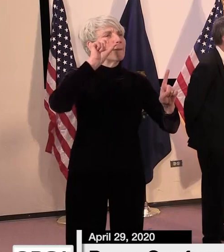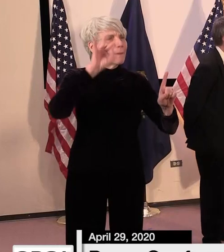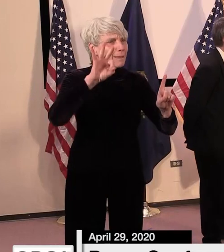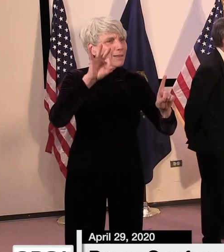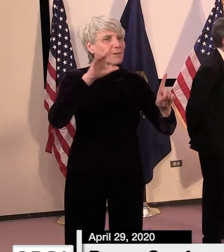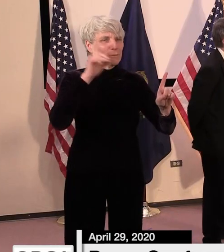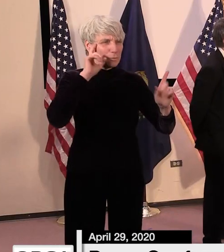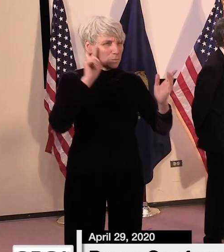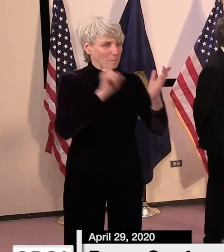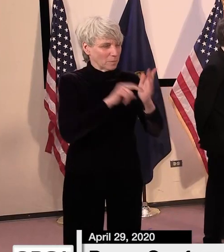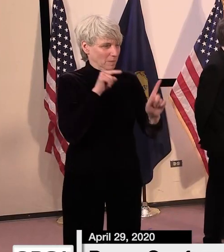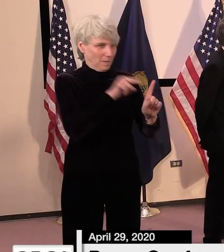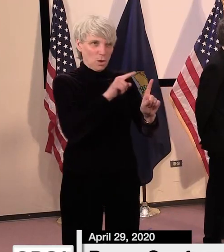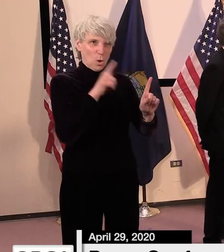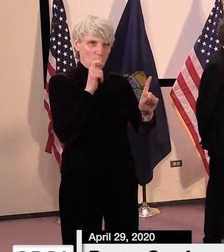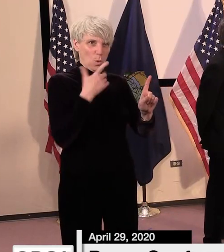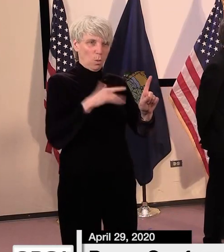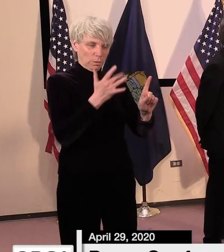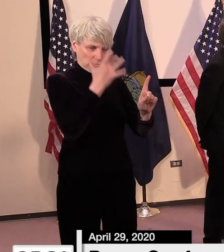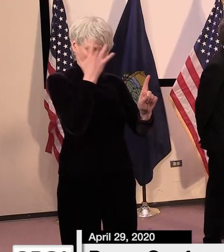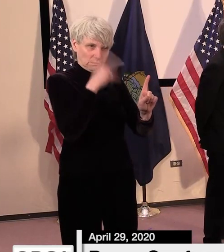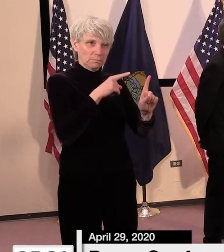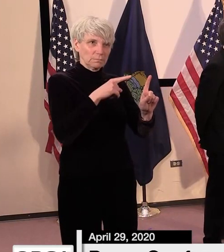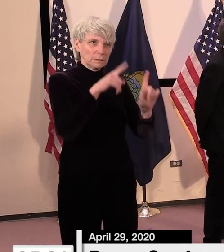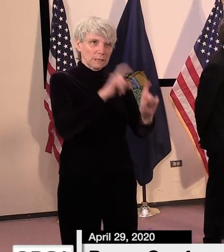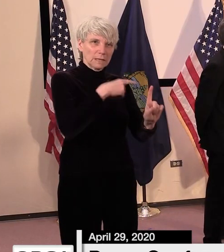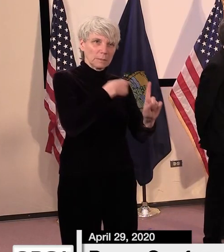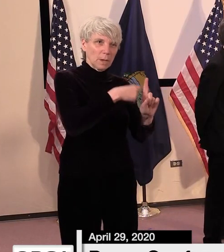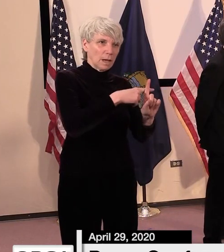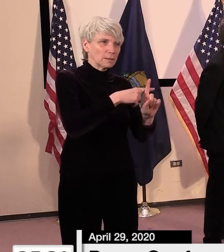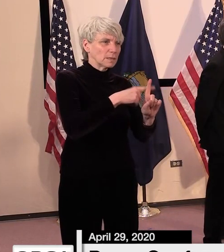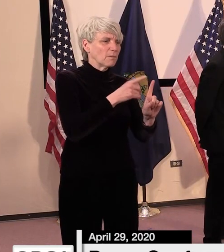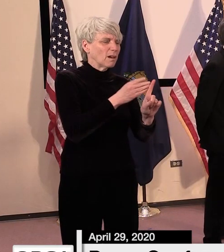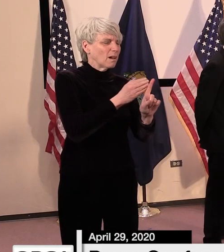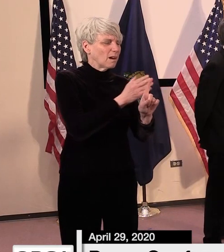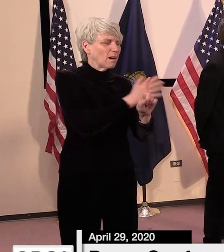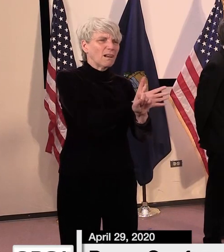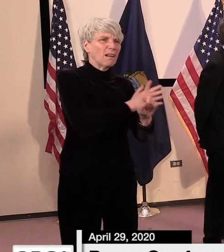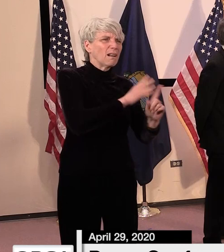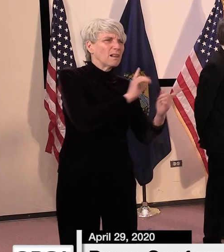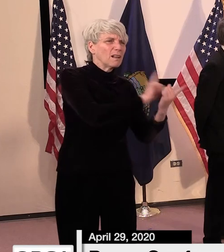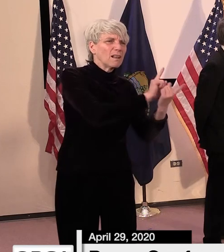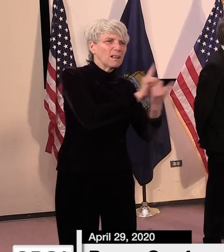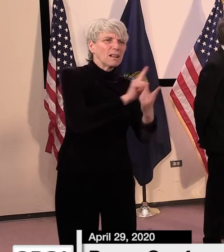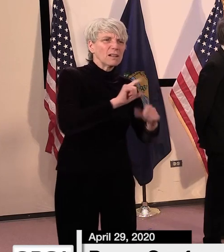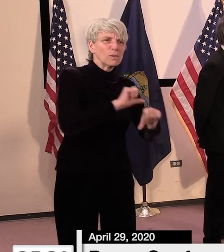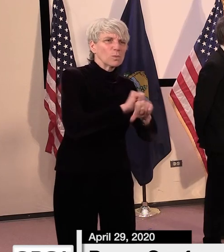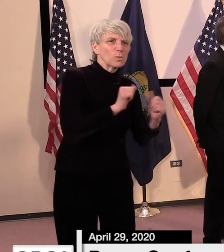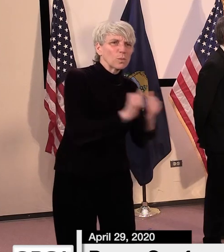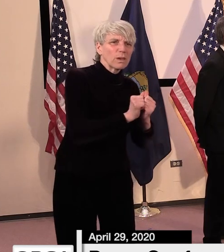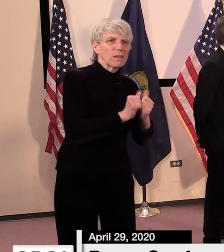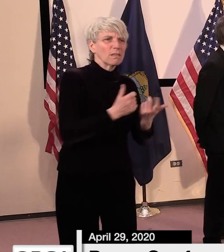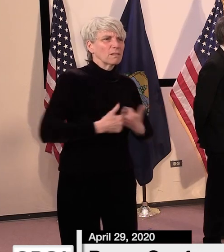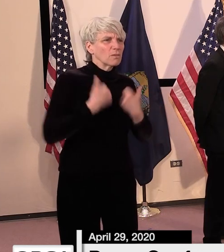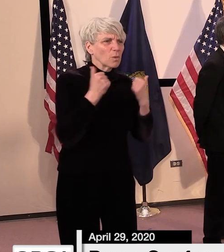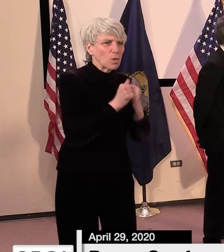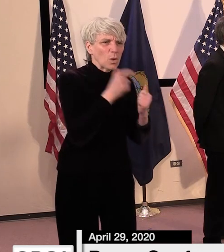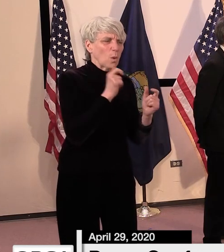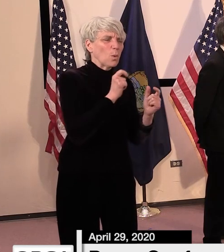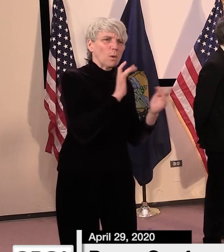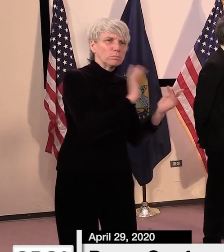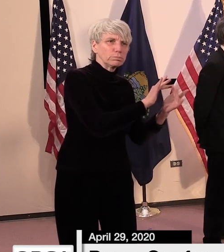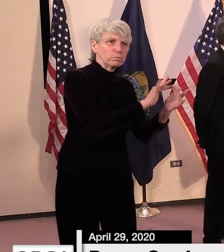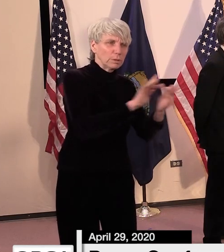place. The health department has a contact tracing program currently in place that connects with COVID-19